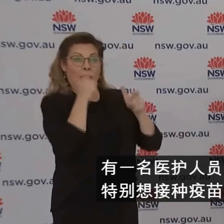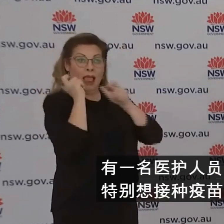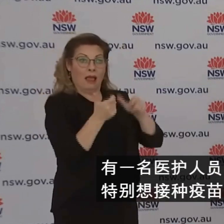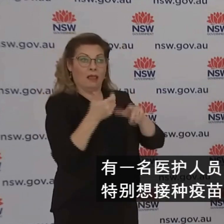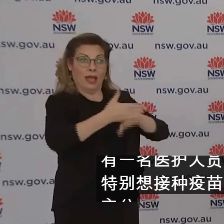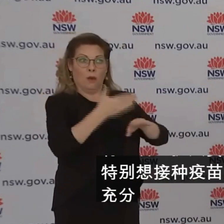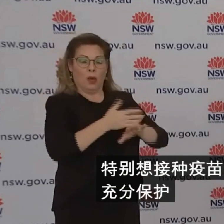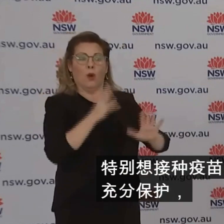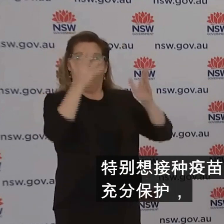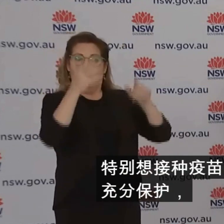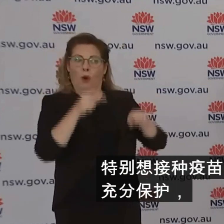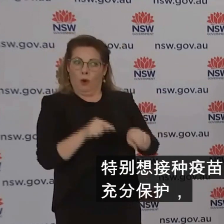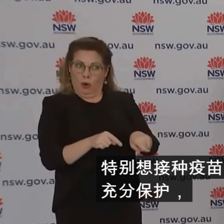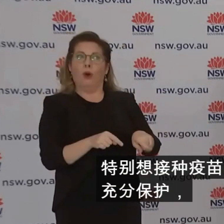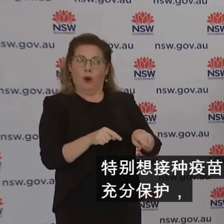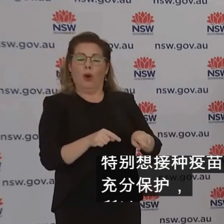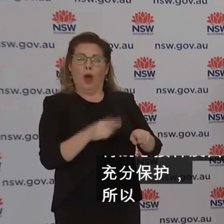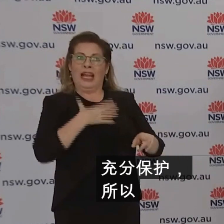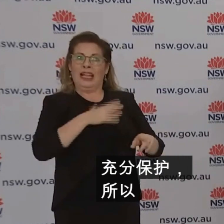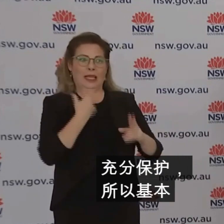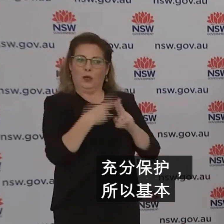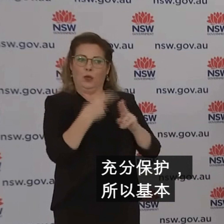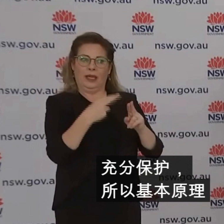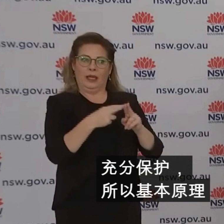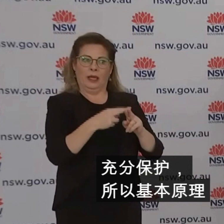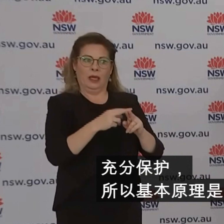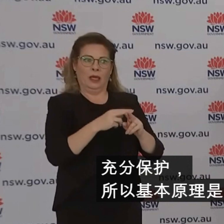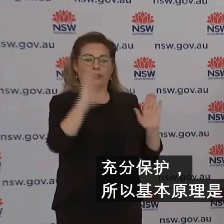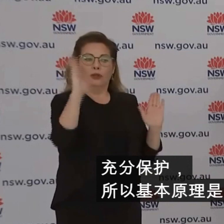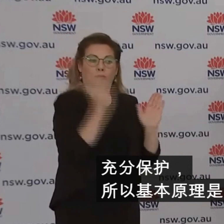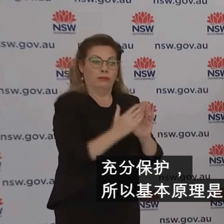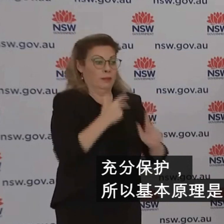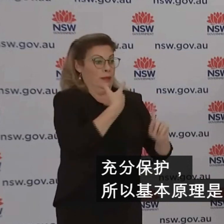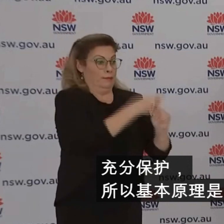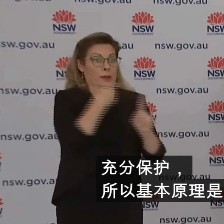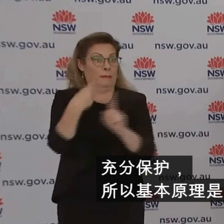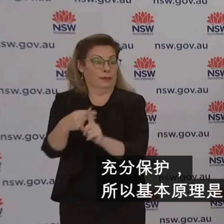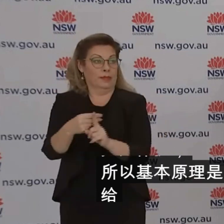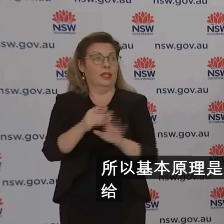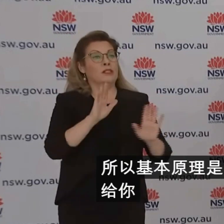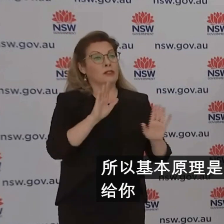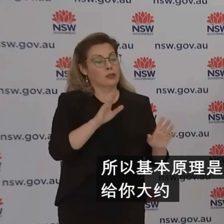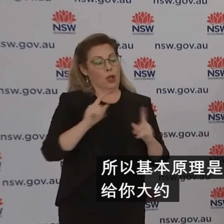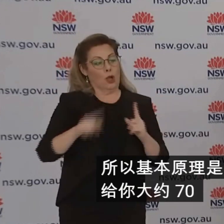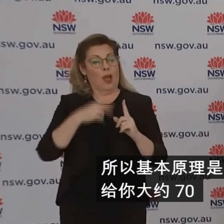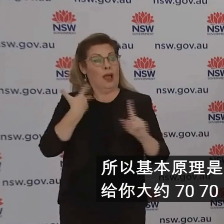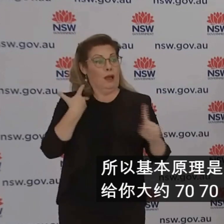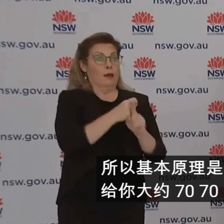want to get vaccinated and protected fully. So the rationale is that one dose gives you